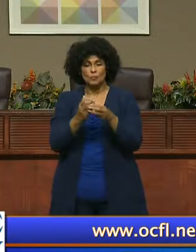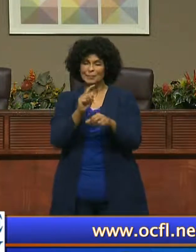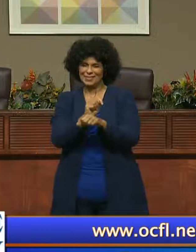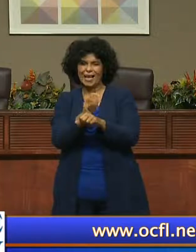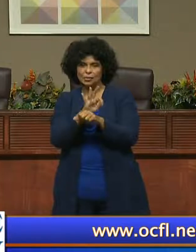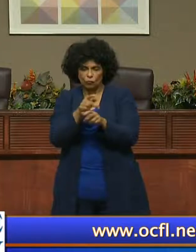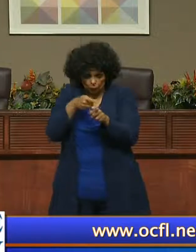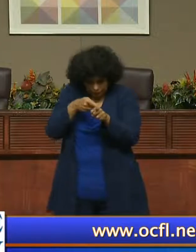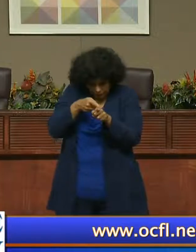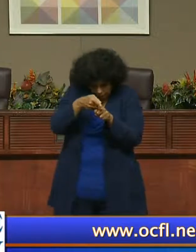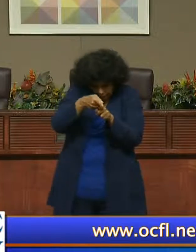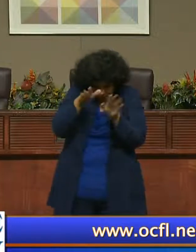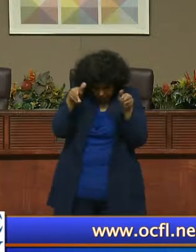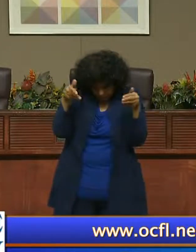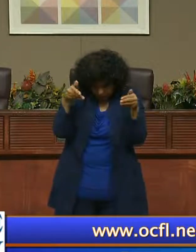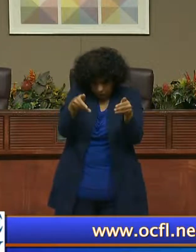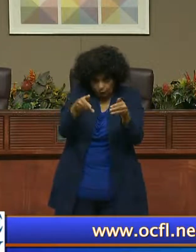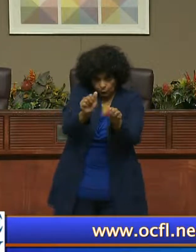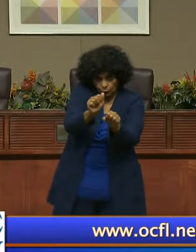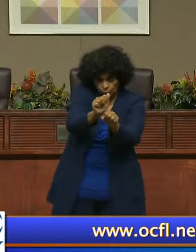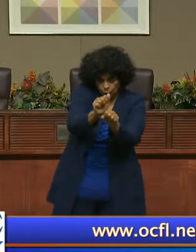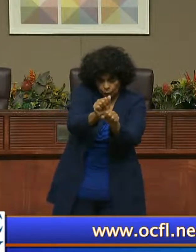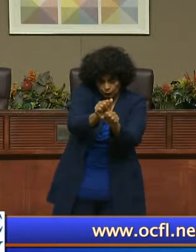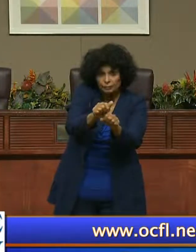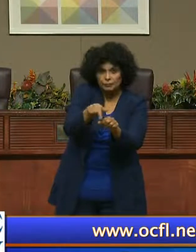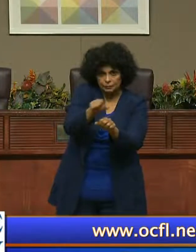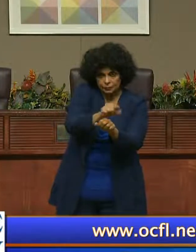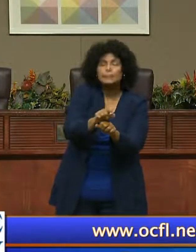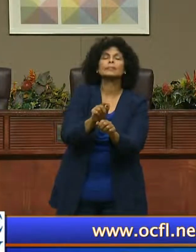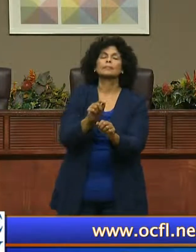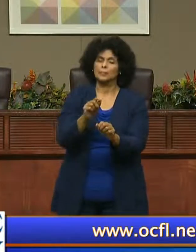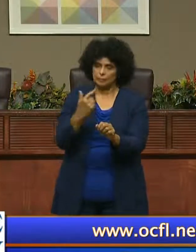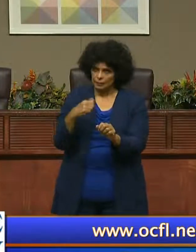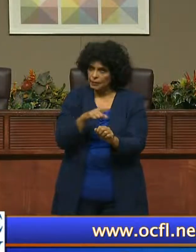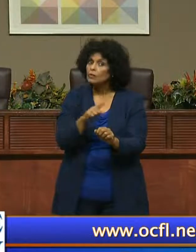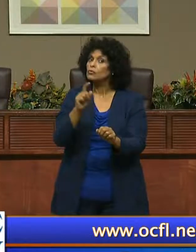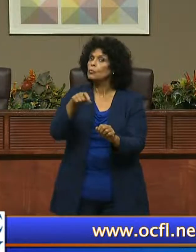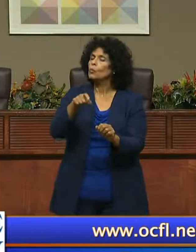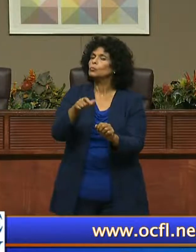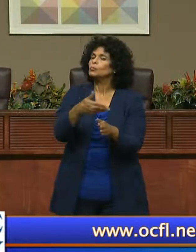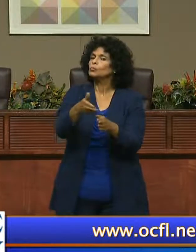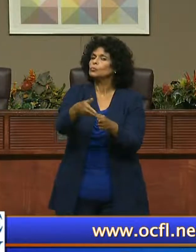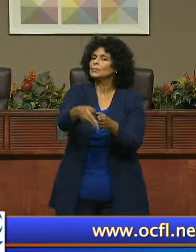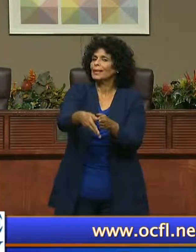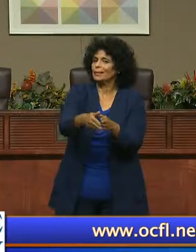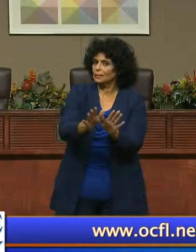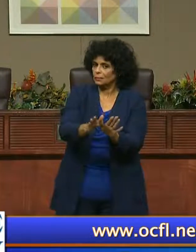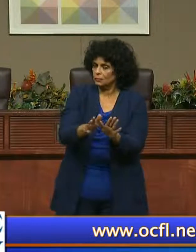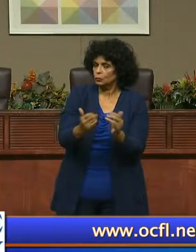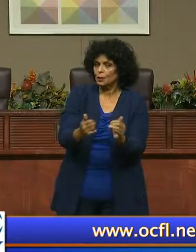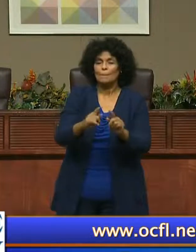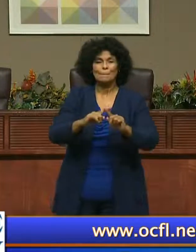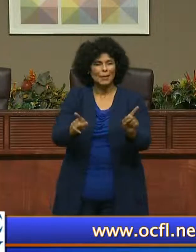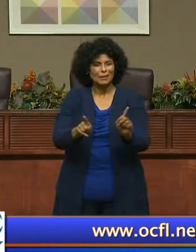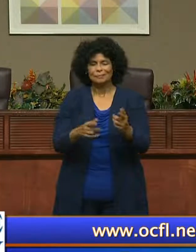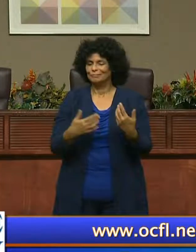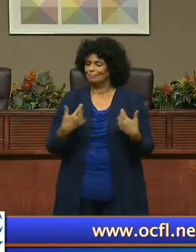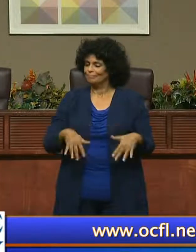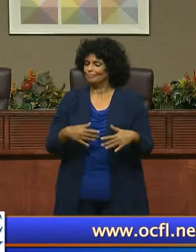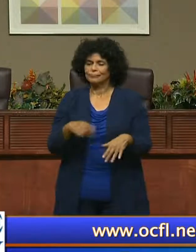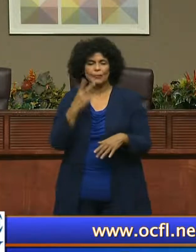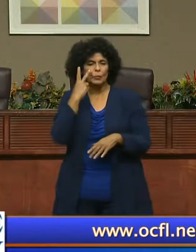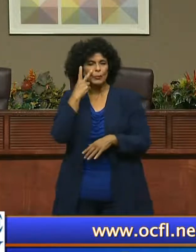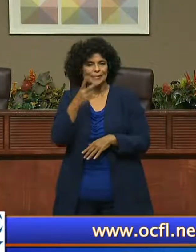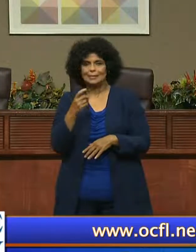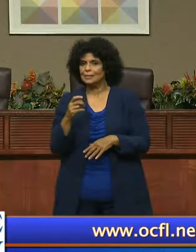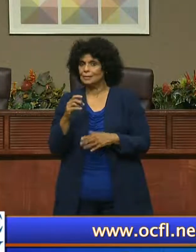meeting of the task force as we have reopened some of our commerce here within the area, but due to the rise in